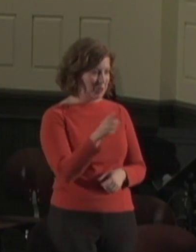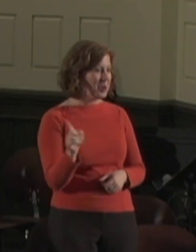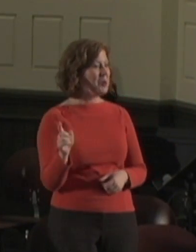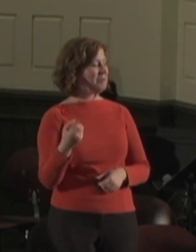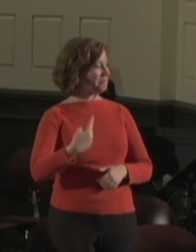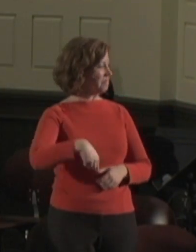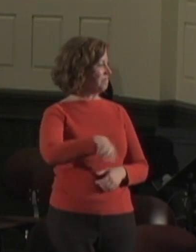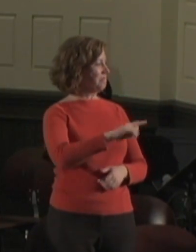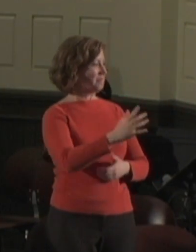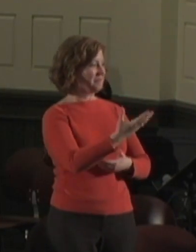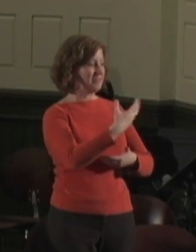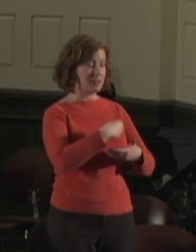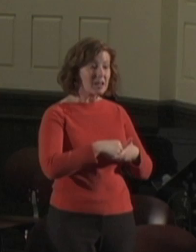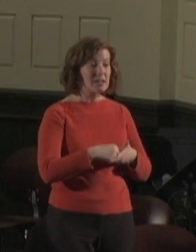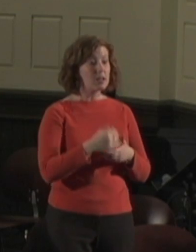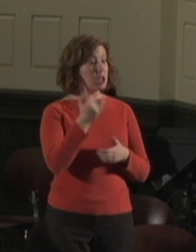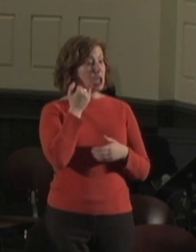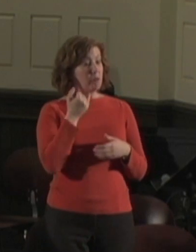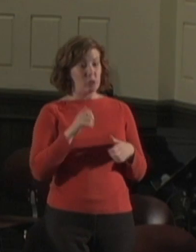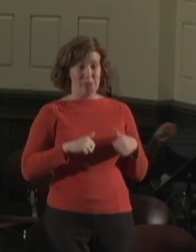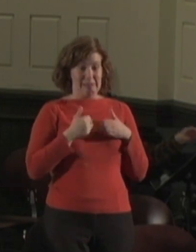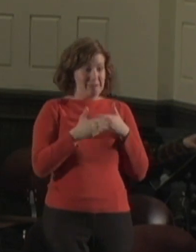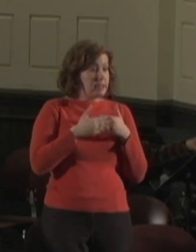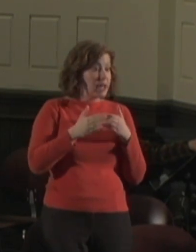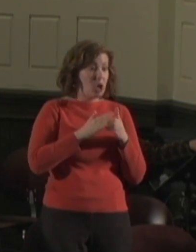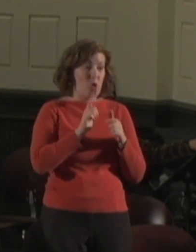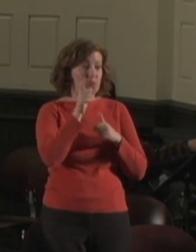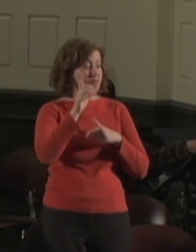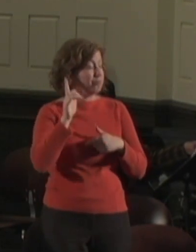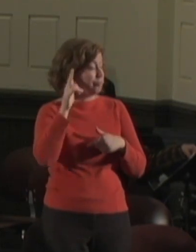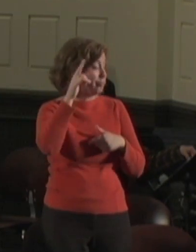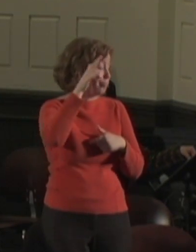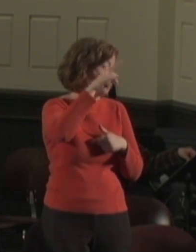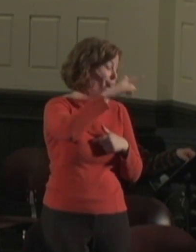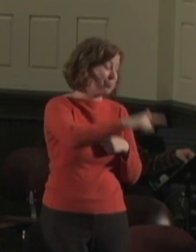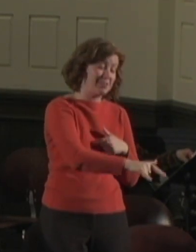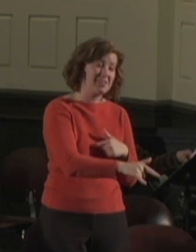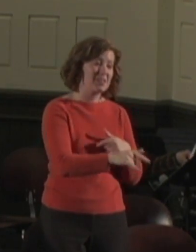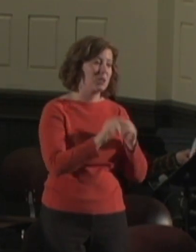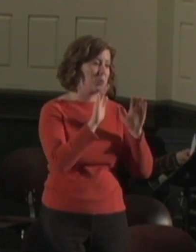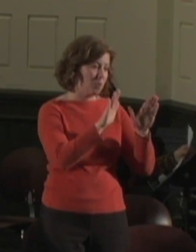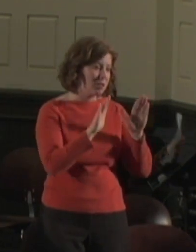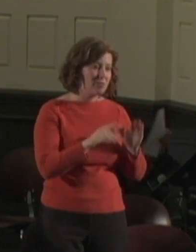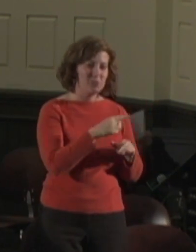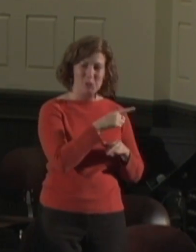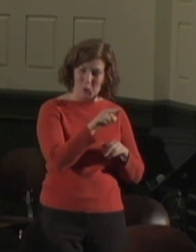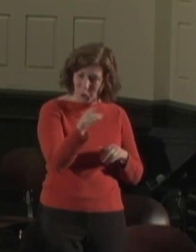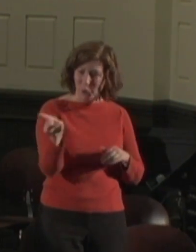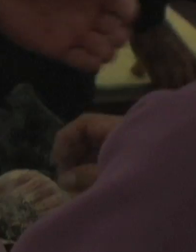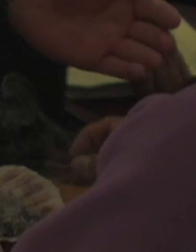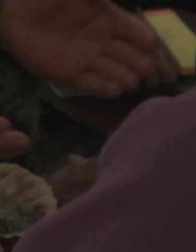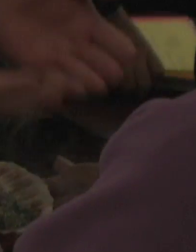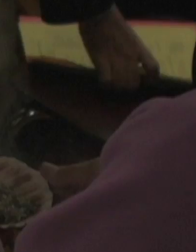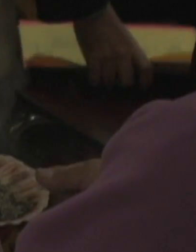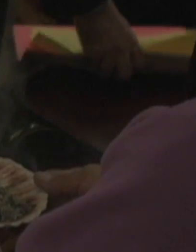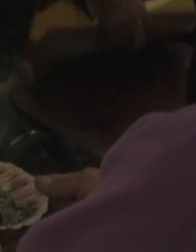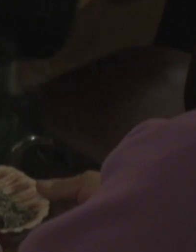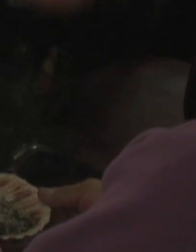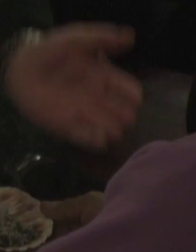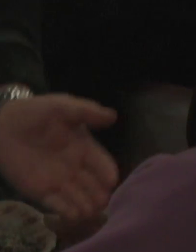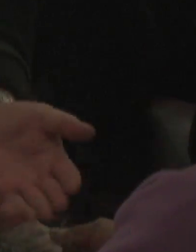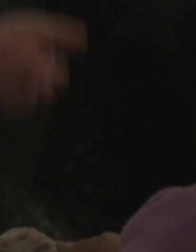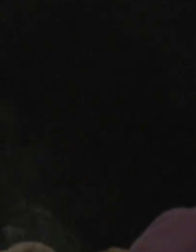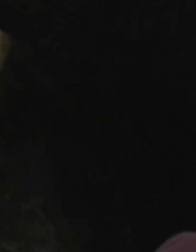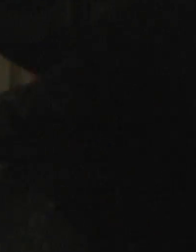And bringing together